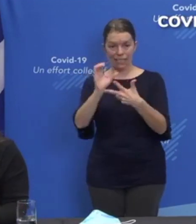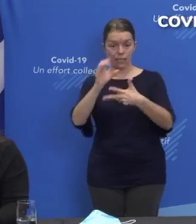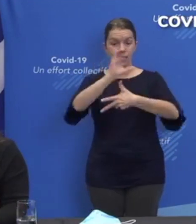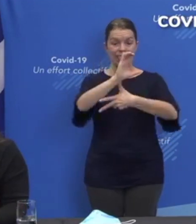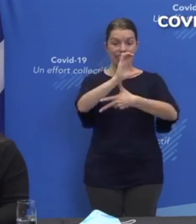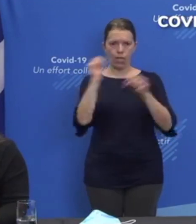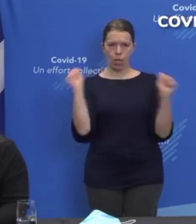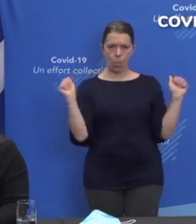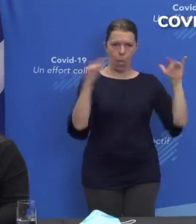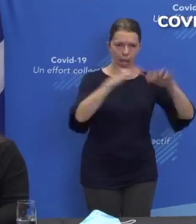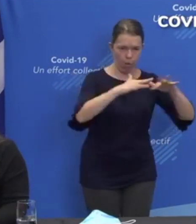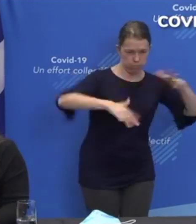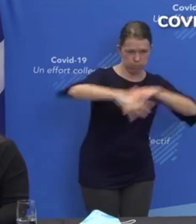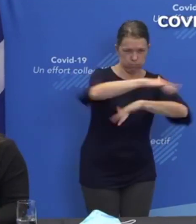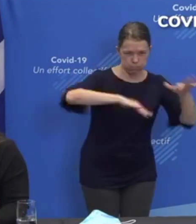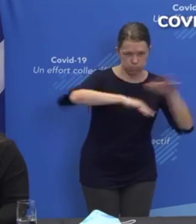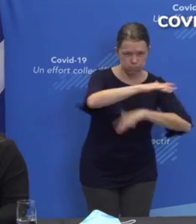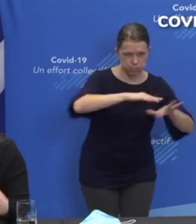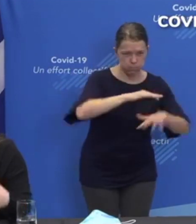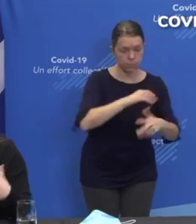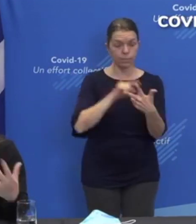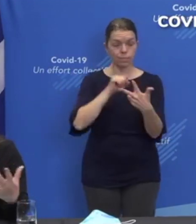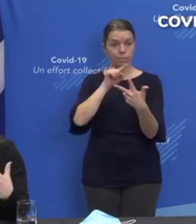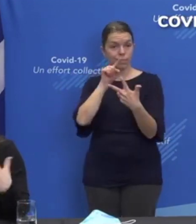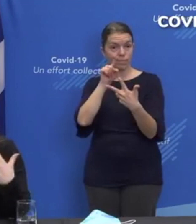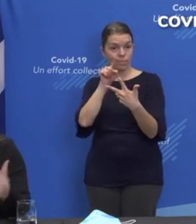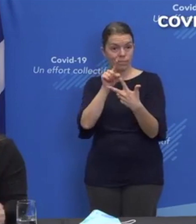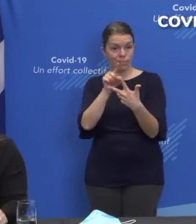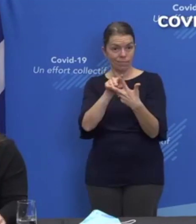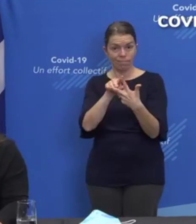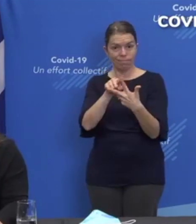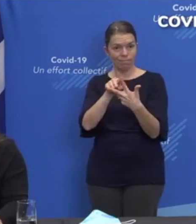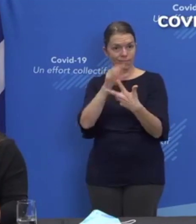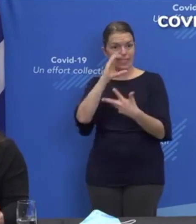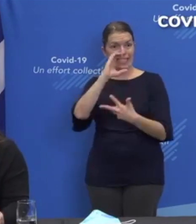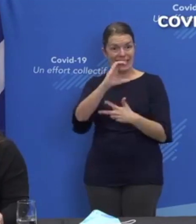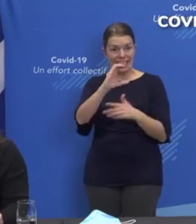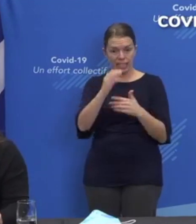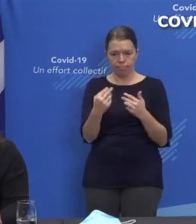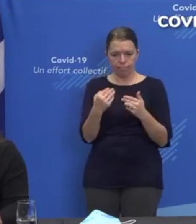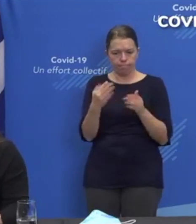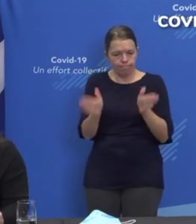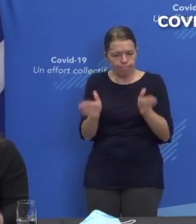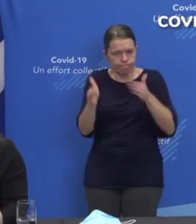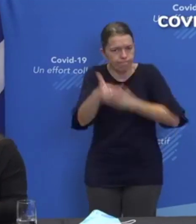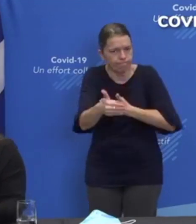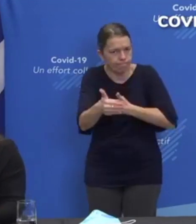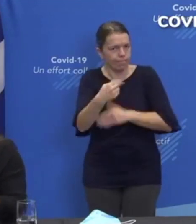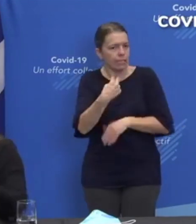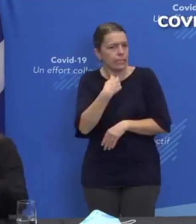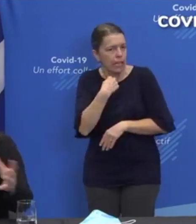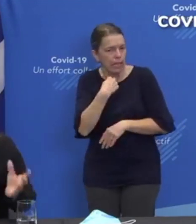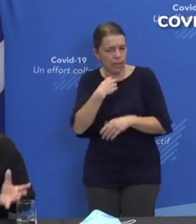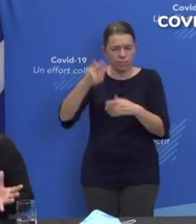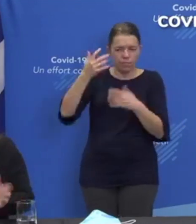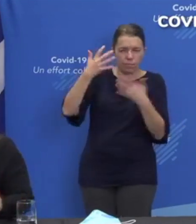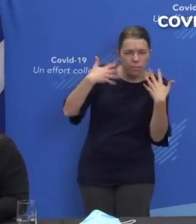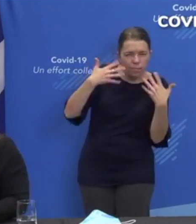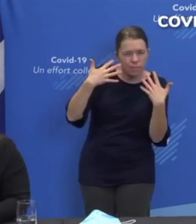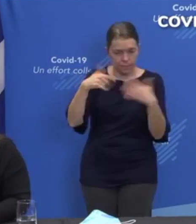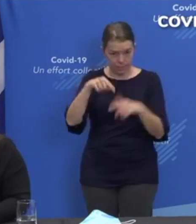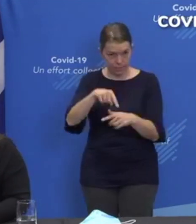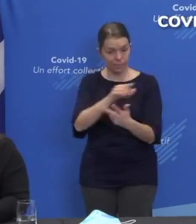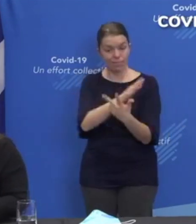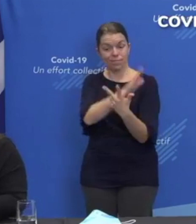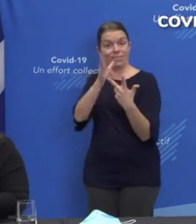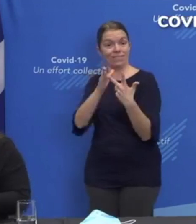setting, where people are singing, yelling, or with heavy breathing, and enclosed spaces